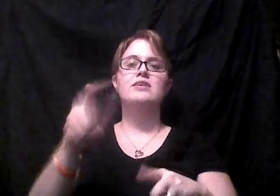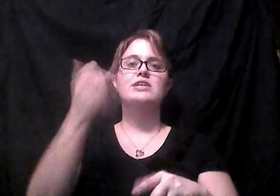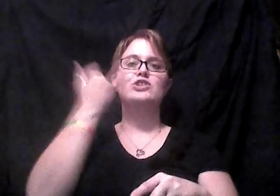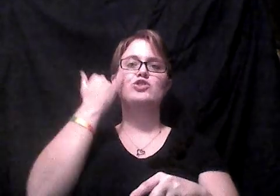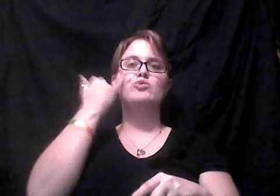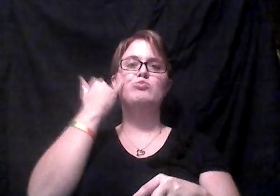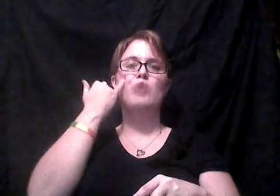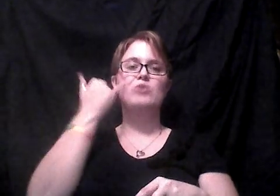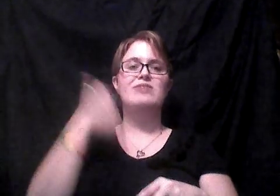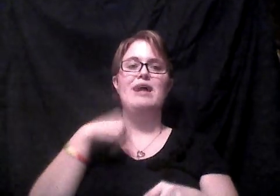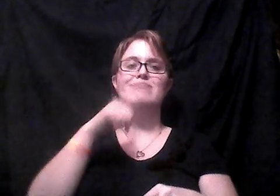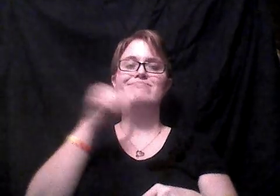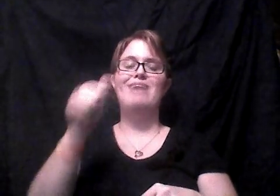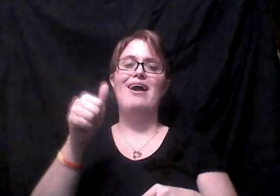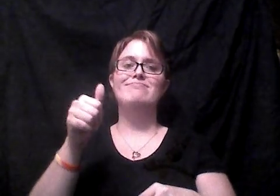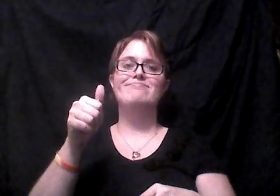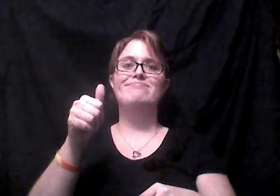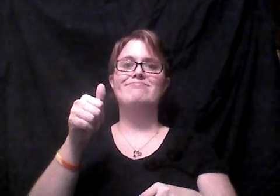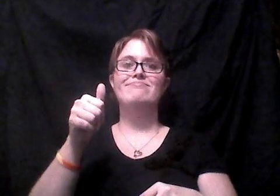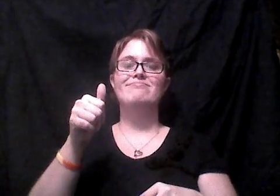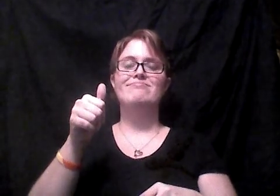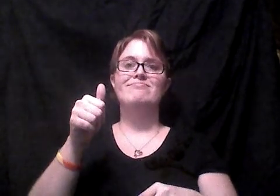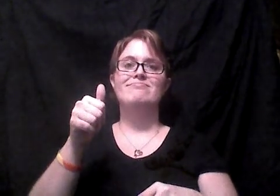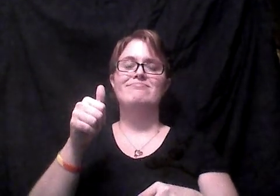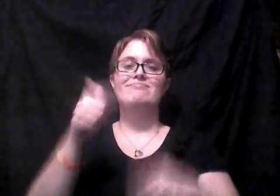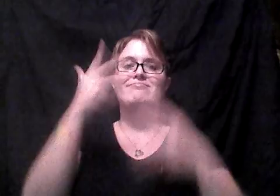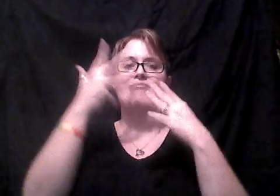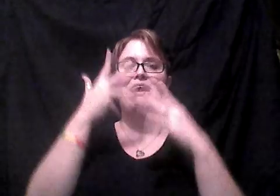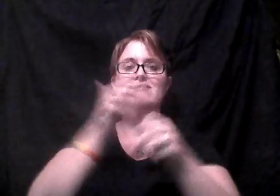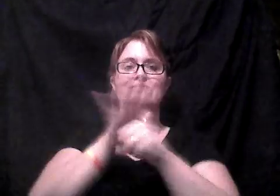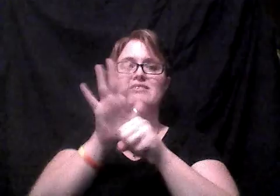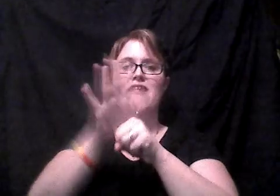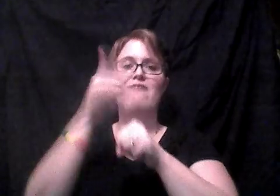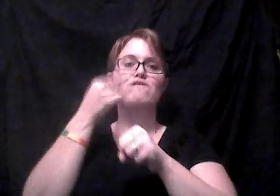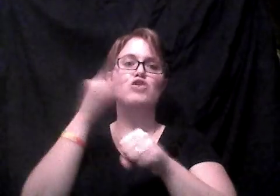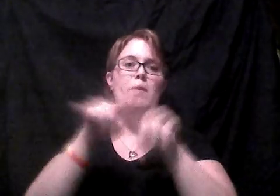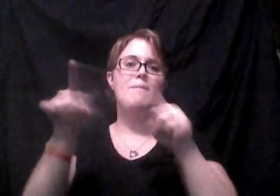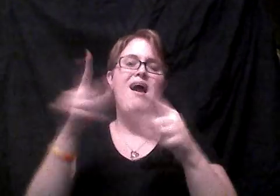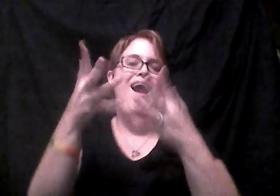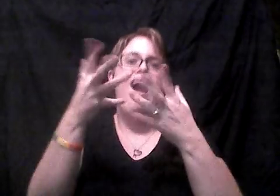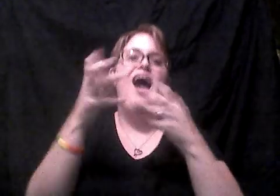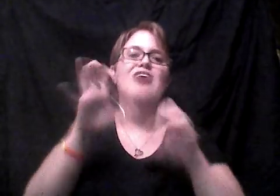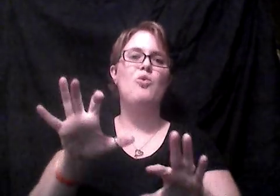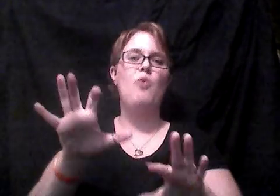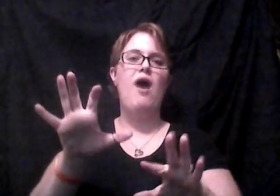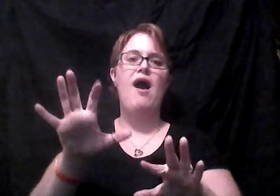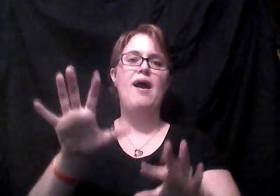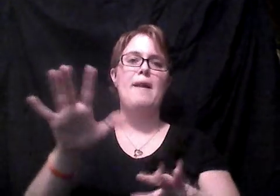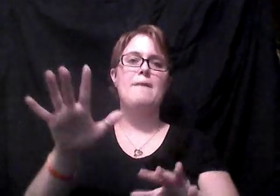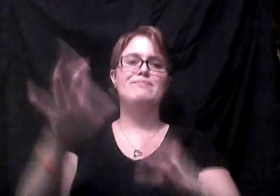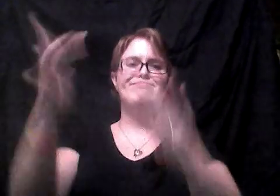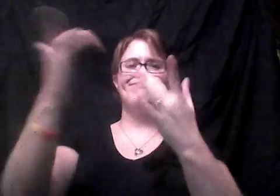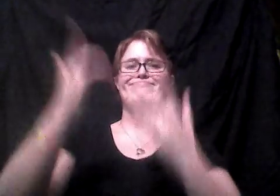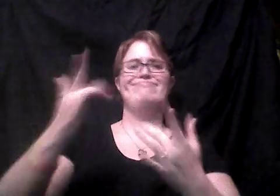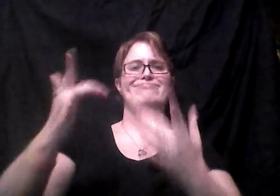to disappoint, but I don't choose to be an object of pity. And in fact, although I'm going to die soon, I'm actually